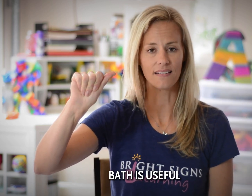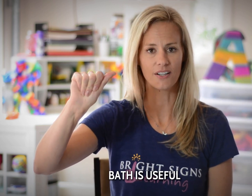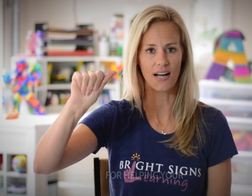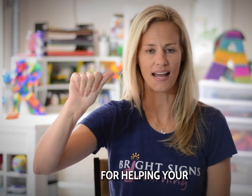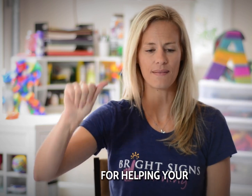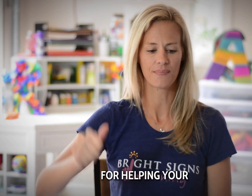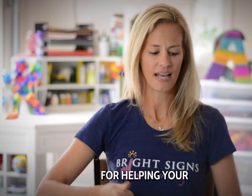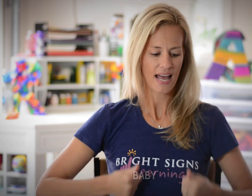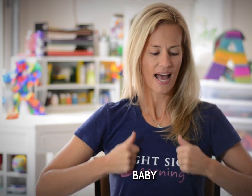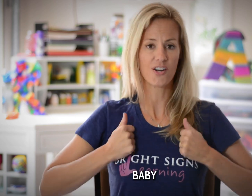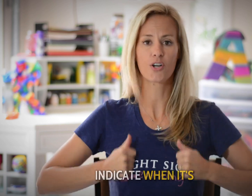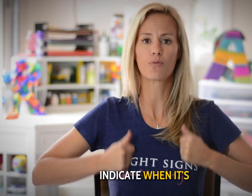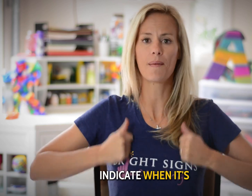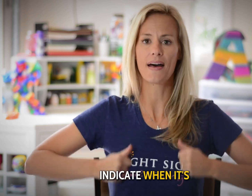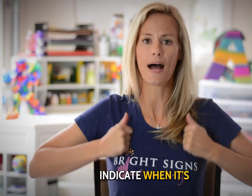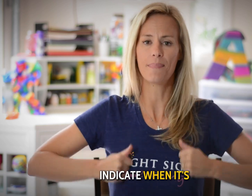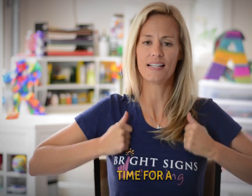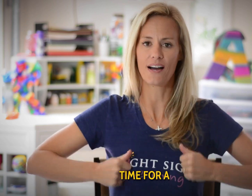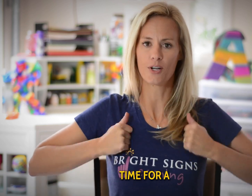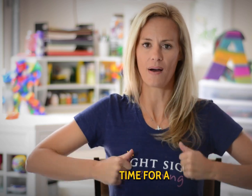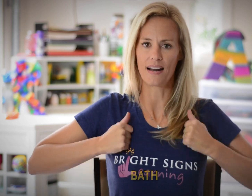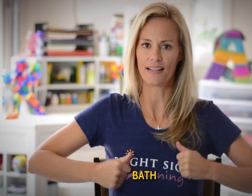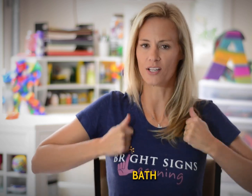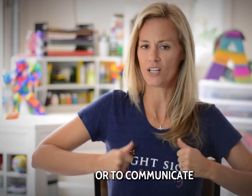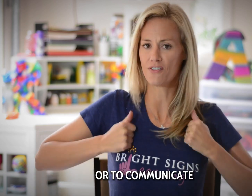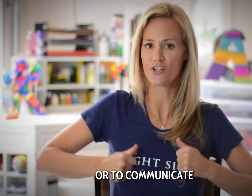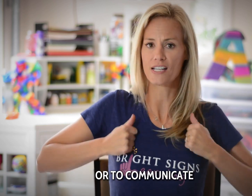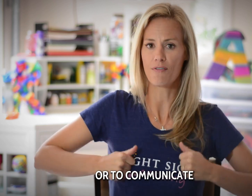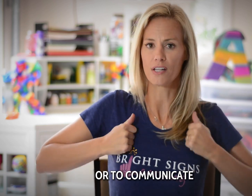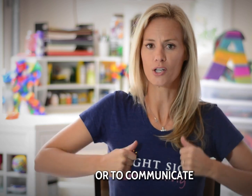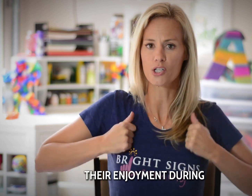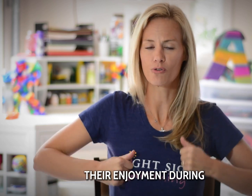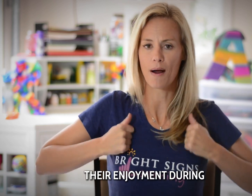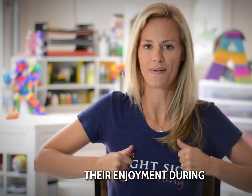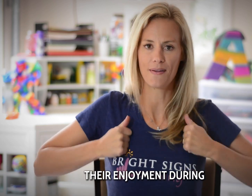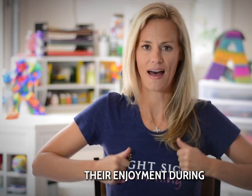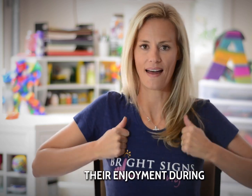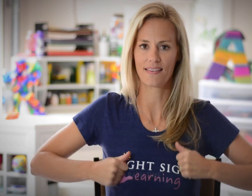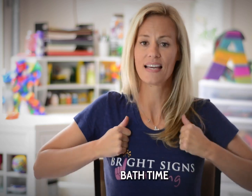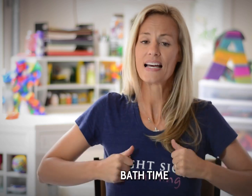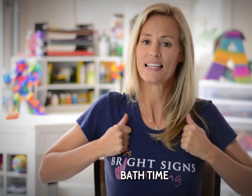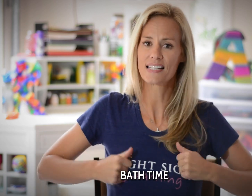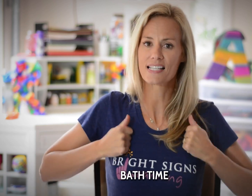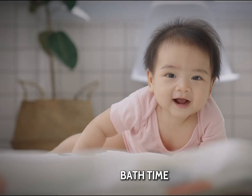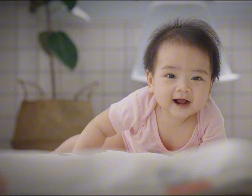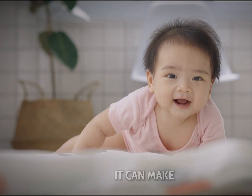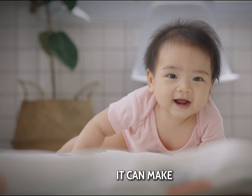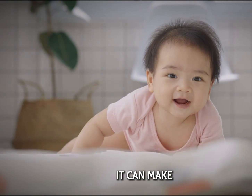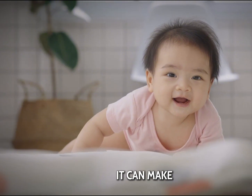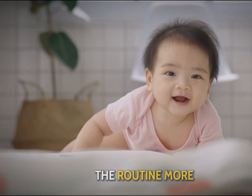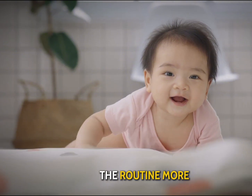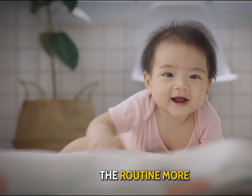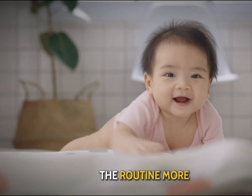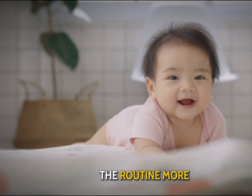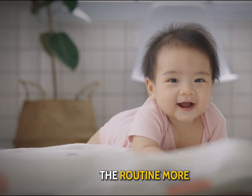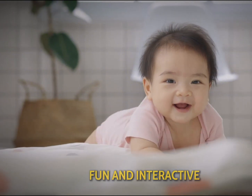for helping your baby indicate when it's time for a bath or to communicate their enjoyment during bath time. It can make the routine more fun